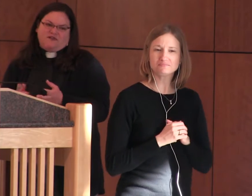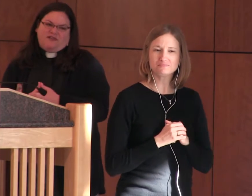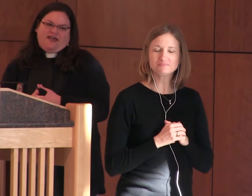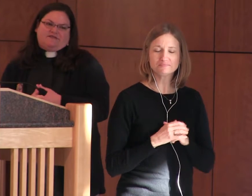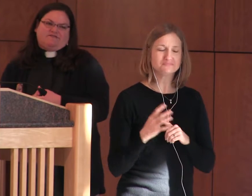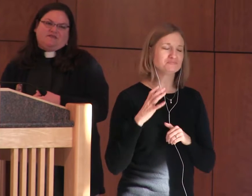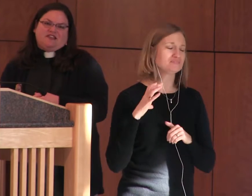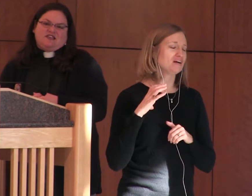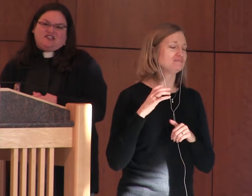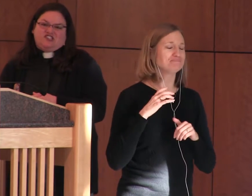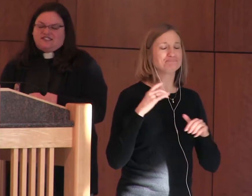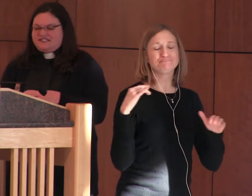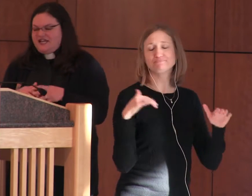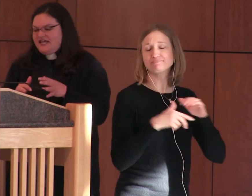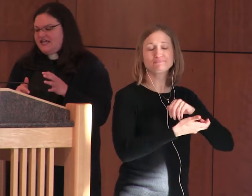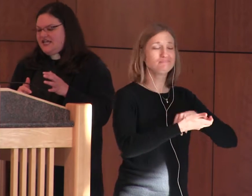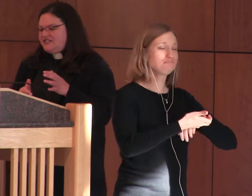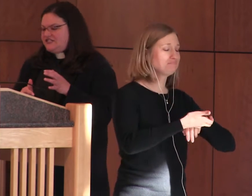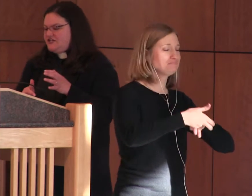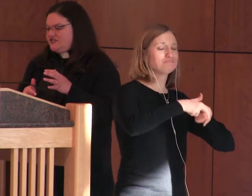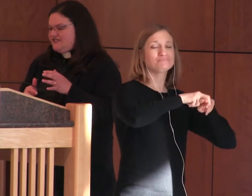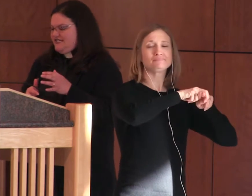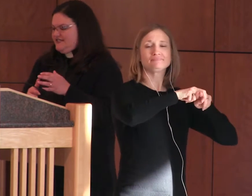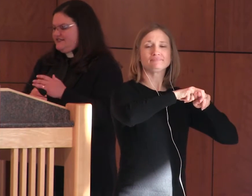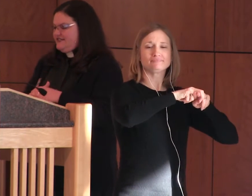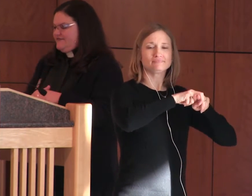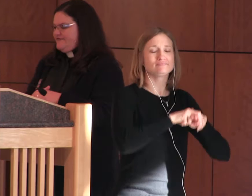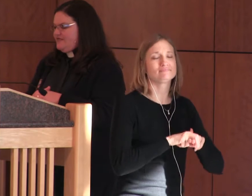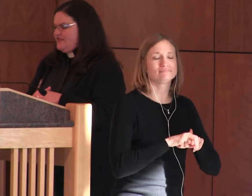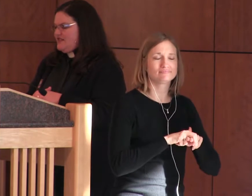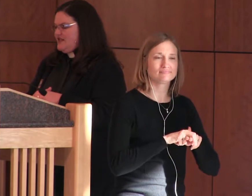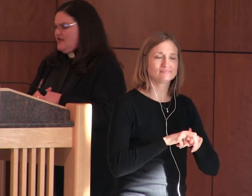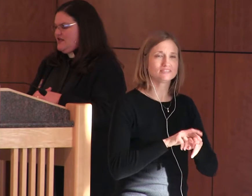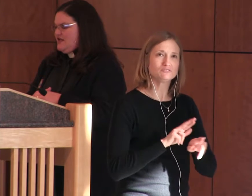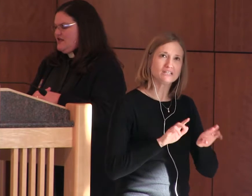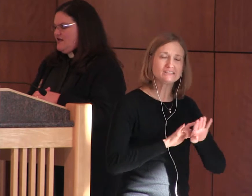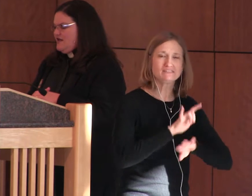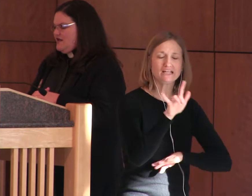So she boarded the plane. She sunk into her seat.